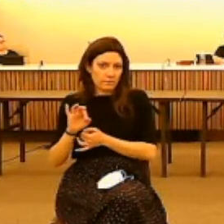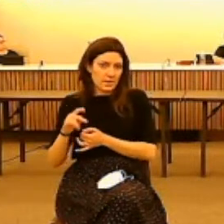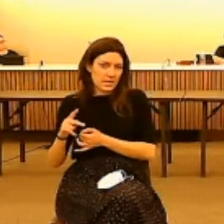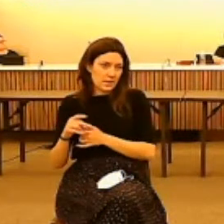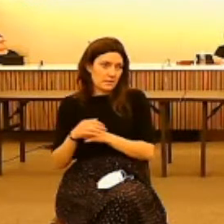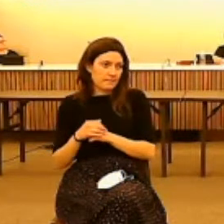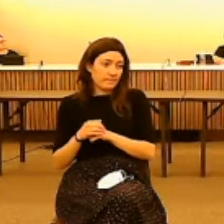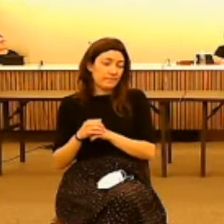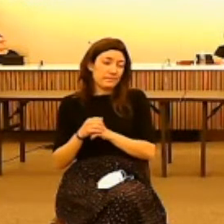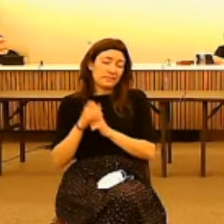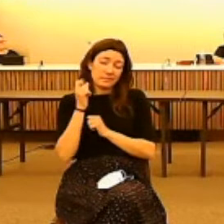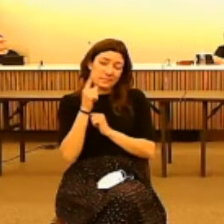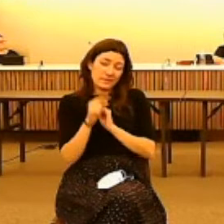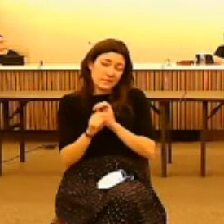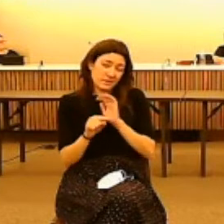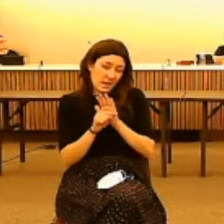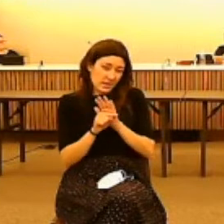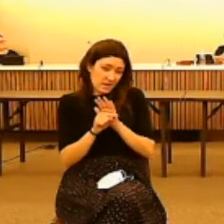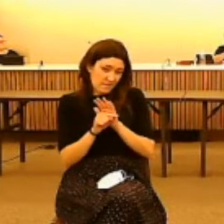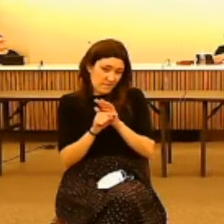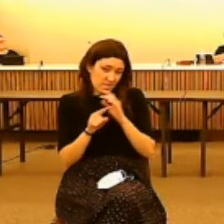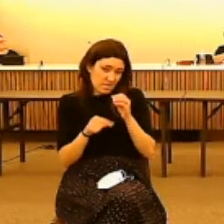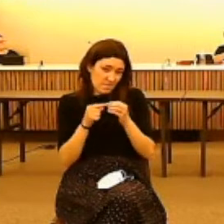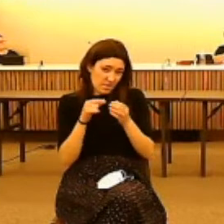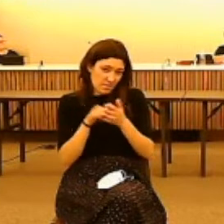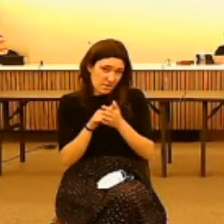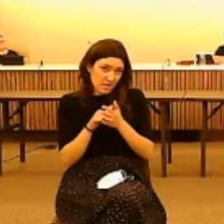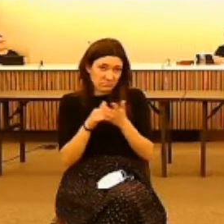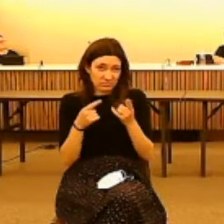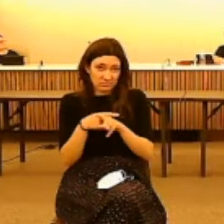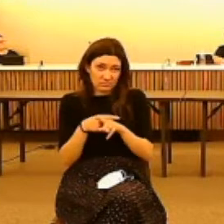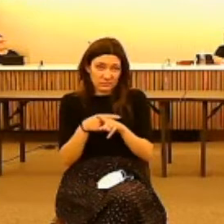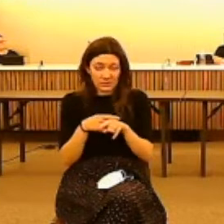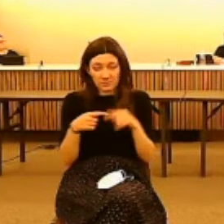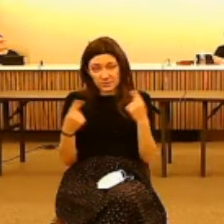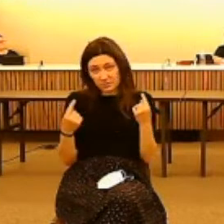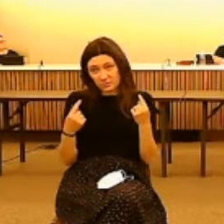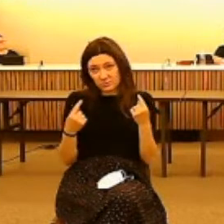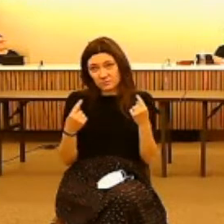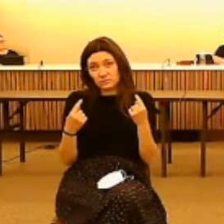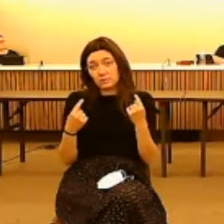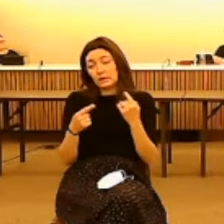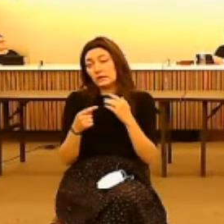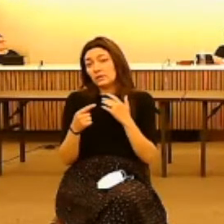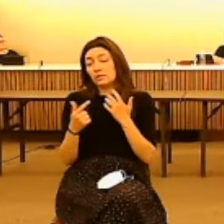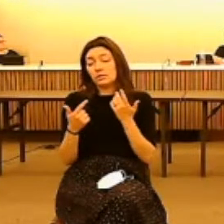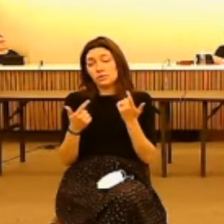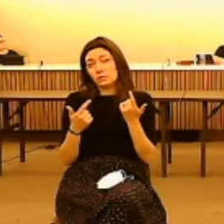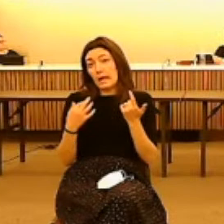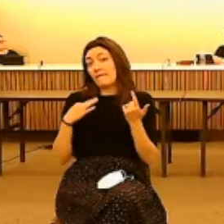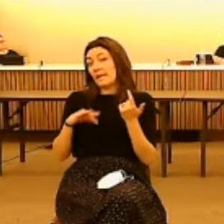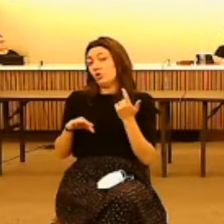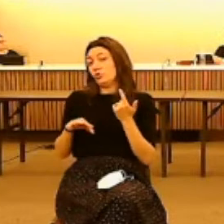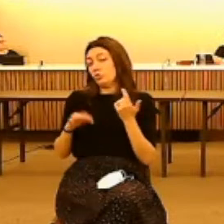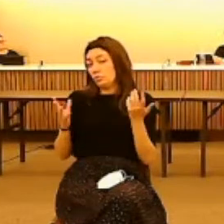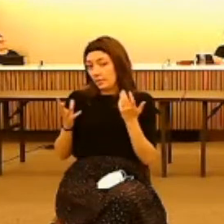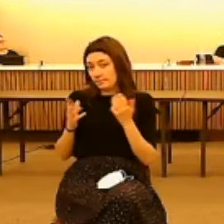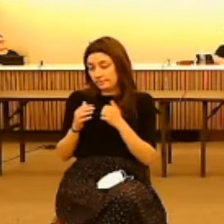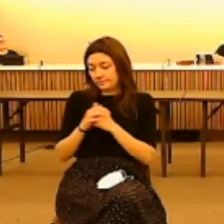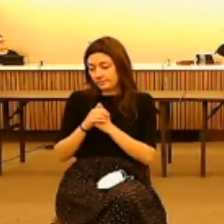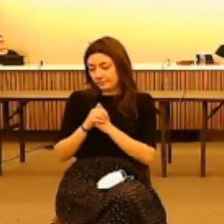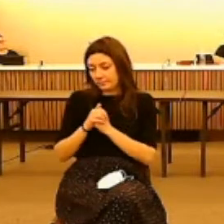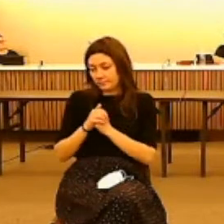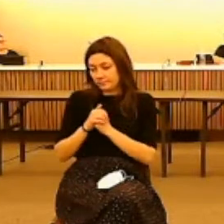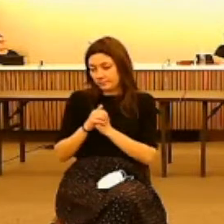The advantage that has, and again, the lease is kind of the opposite of these, the advantage that has is